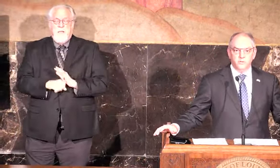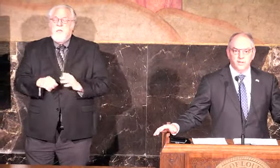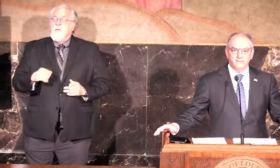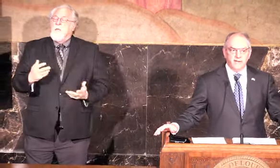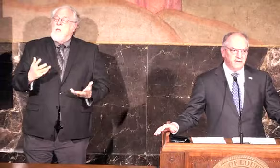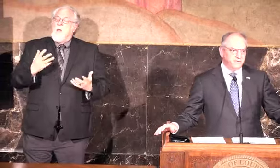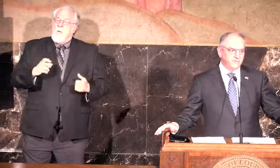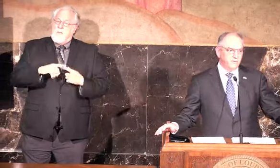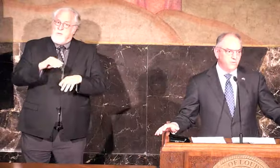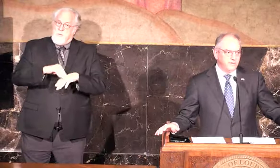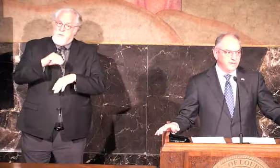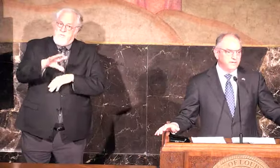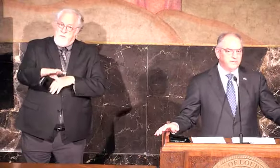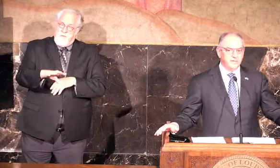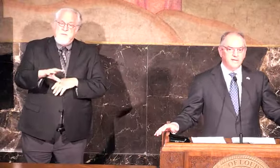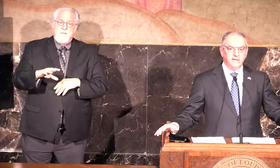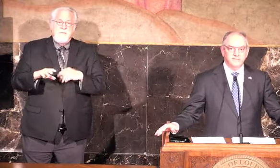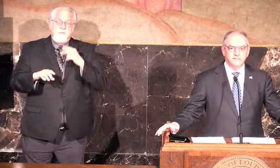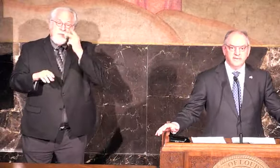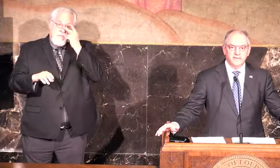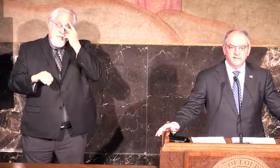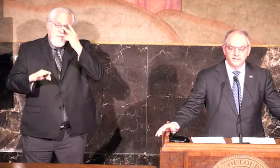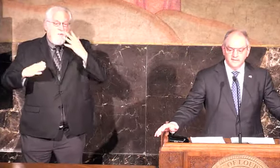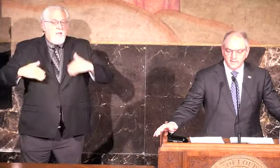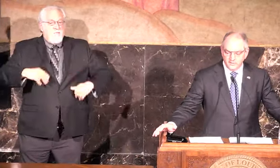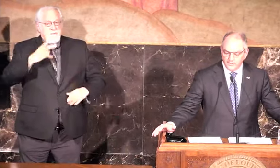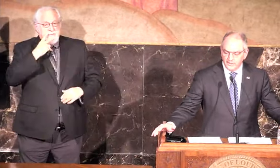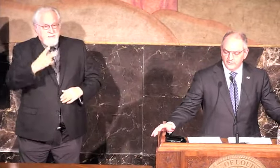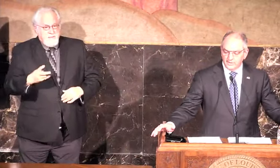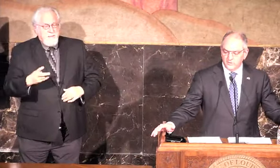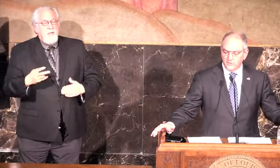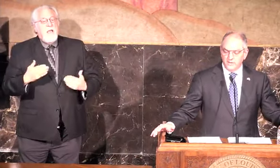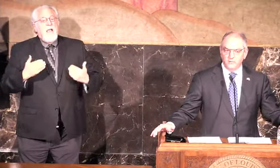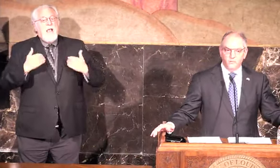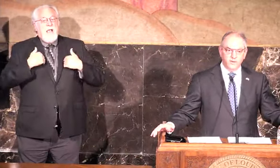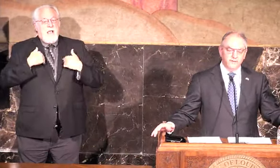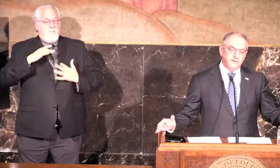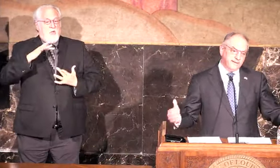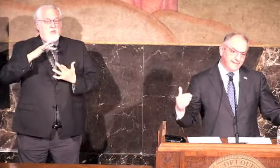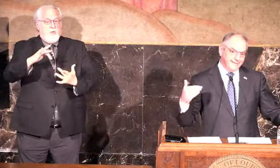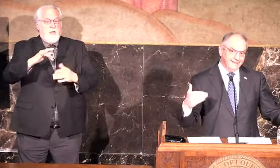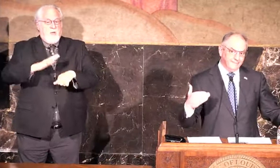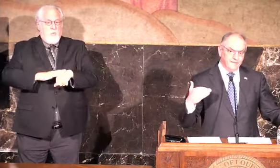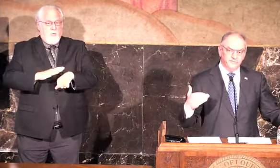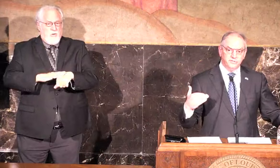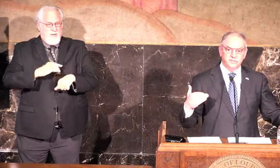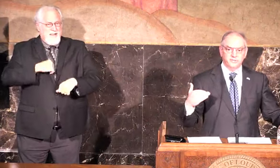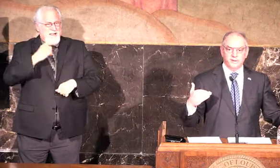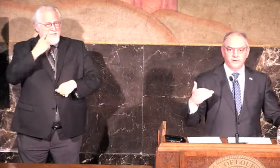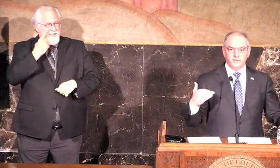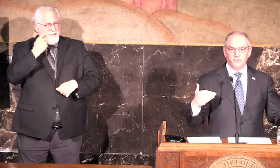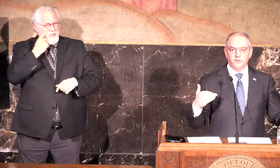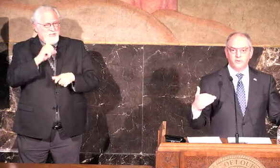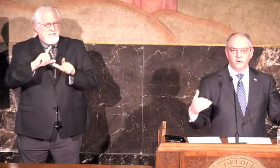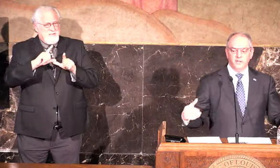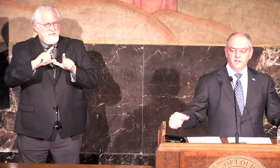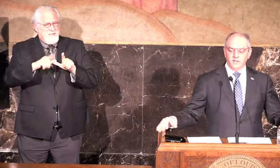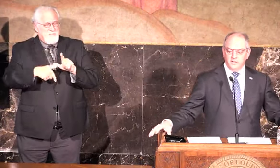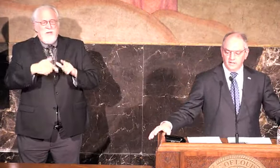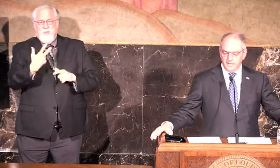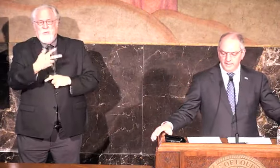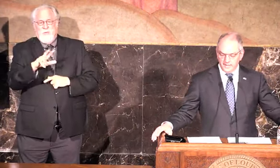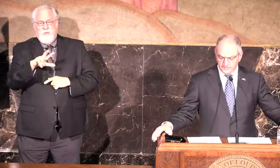to advise everyone, in case they haven't seen it, there is a tornado warning. In fact, I think it may have just expired at